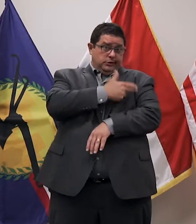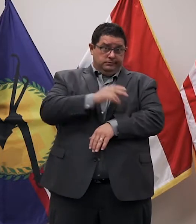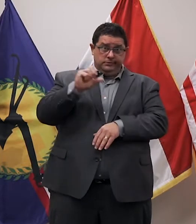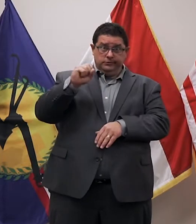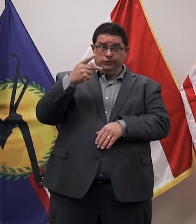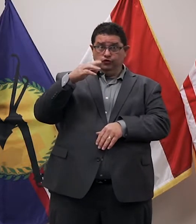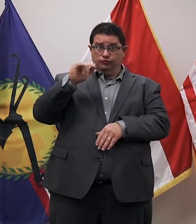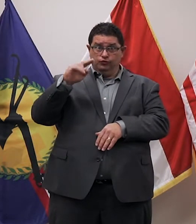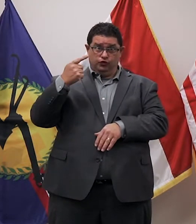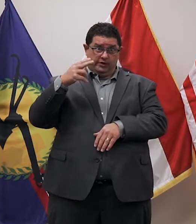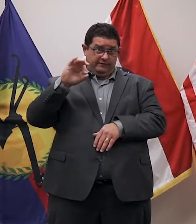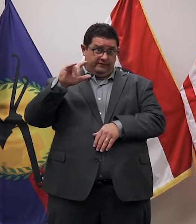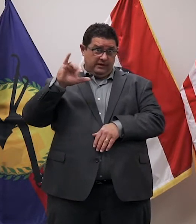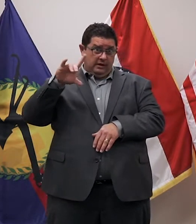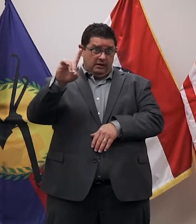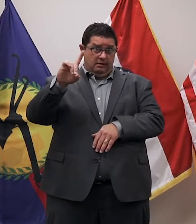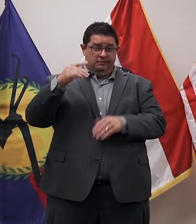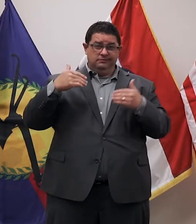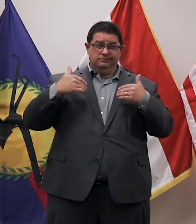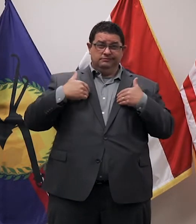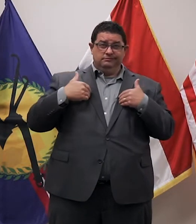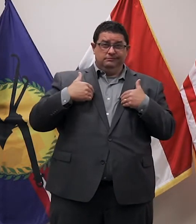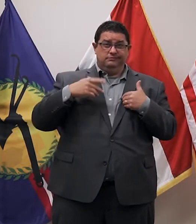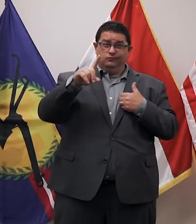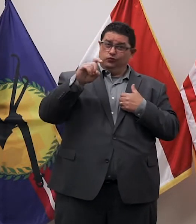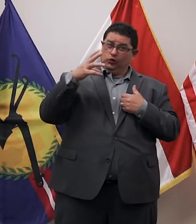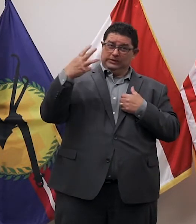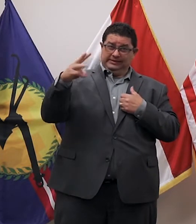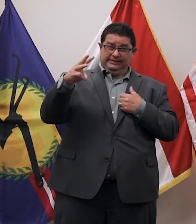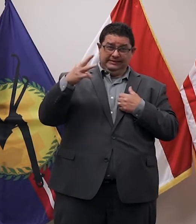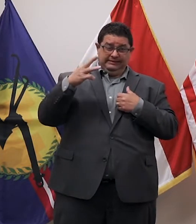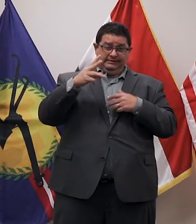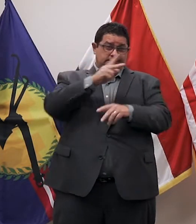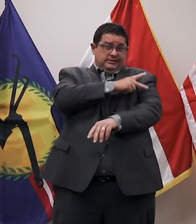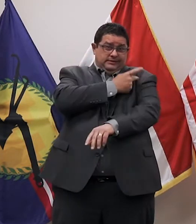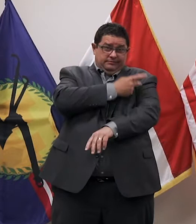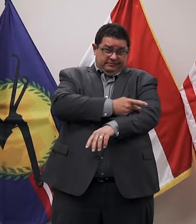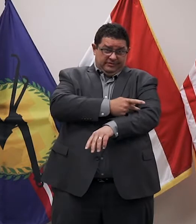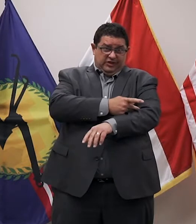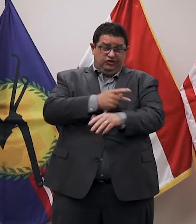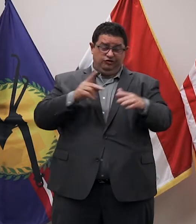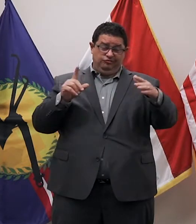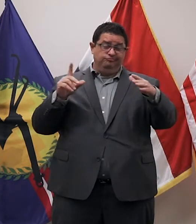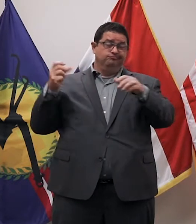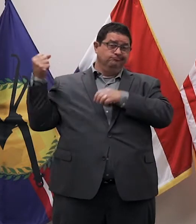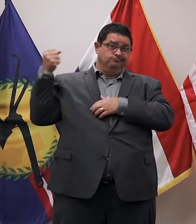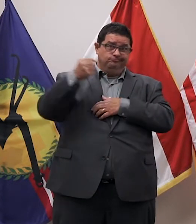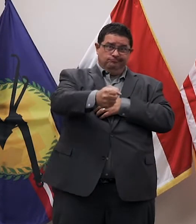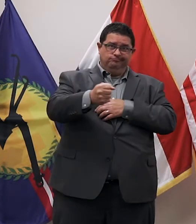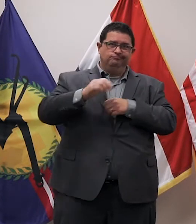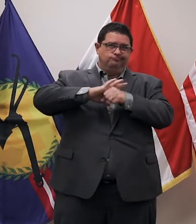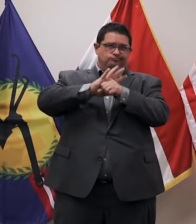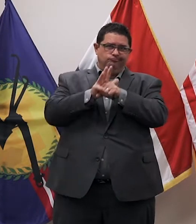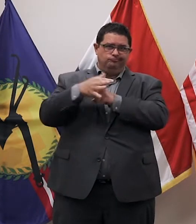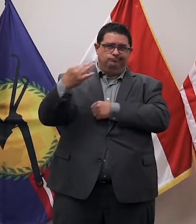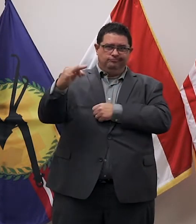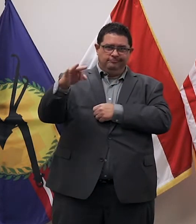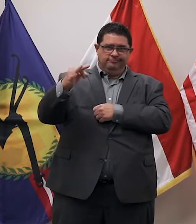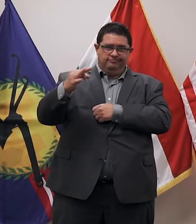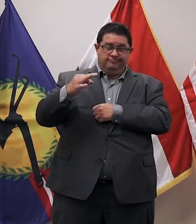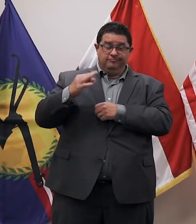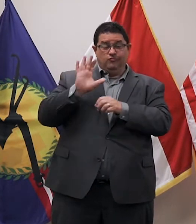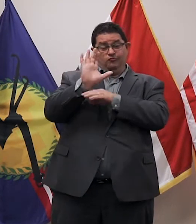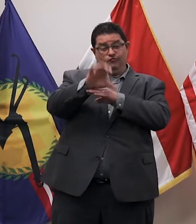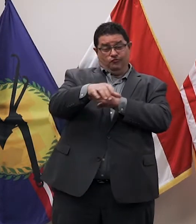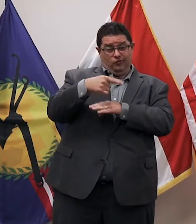record 116 patients hospitalized with COVID-19, forcing the medical center to borrow ventilators from